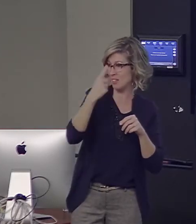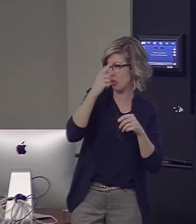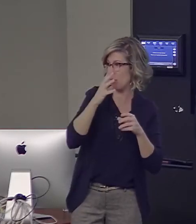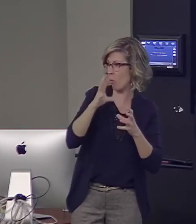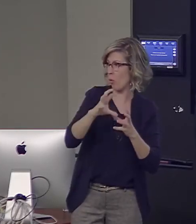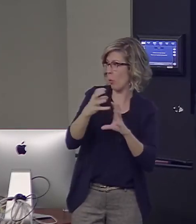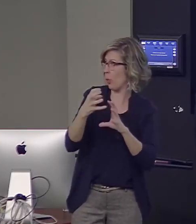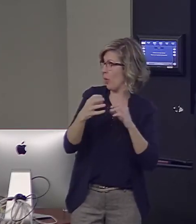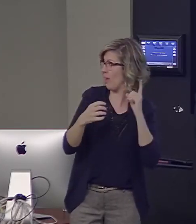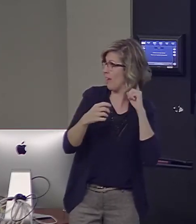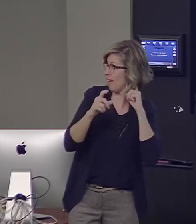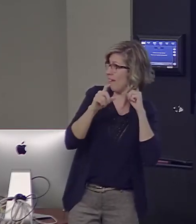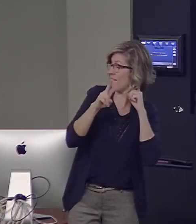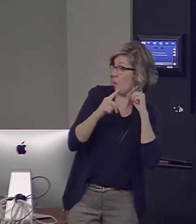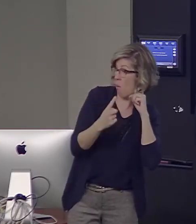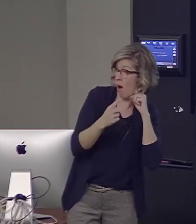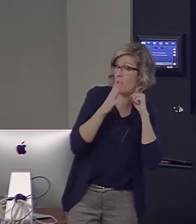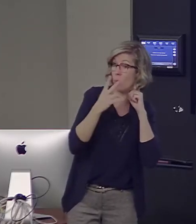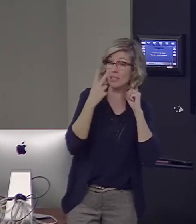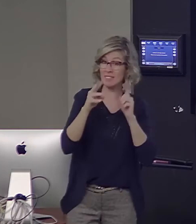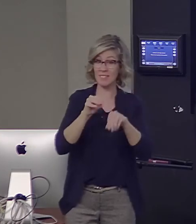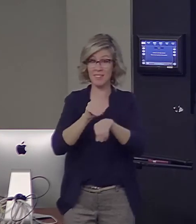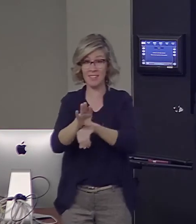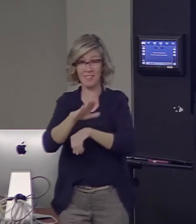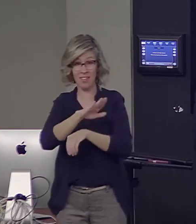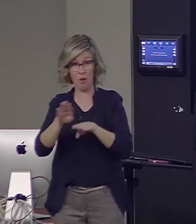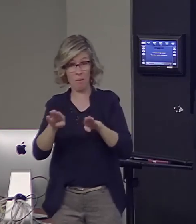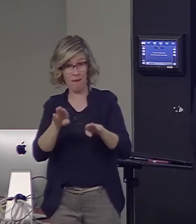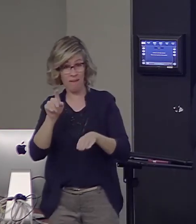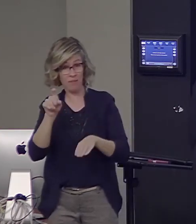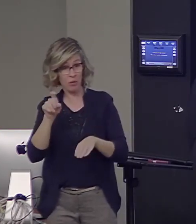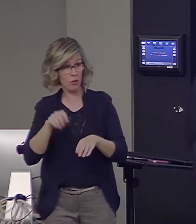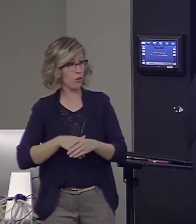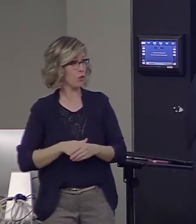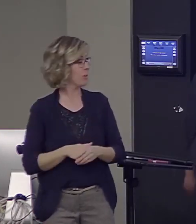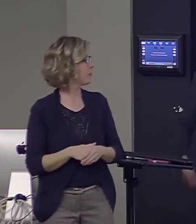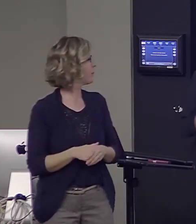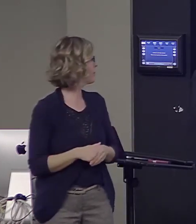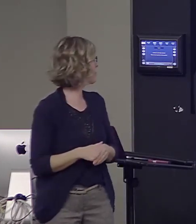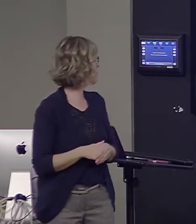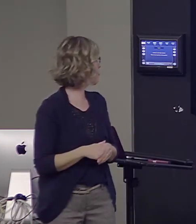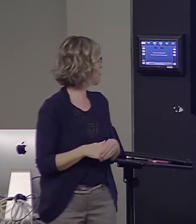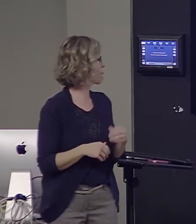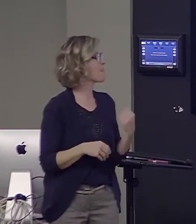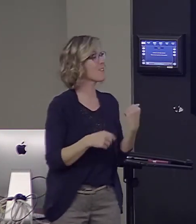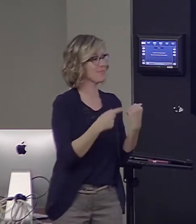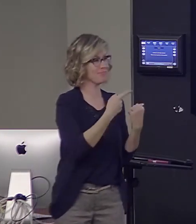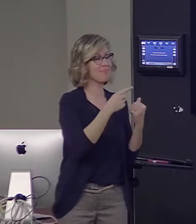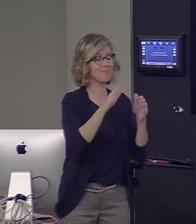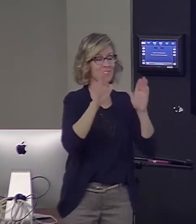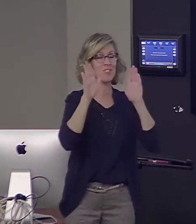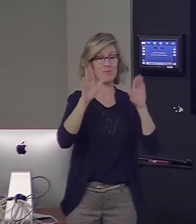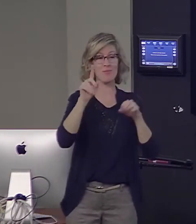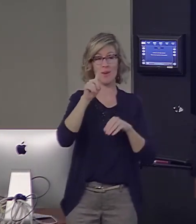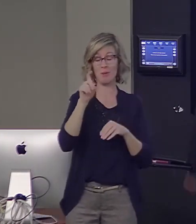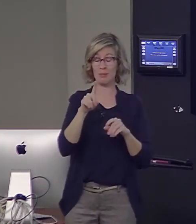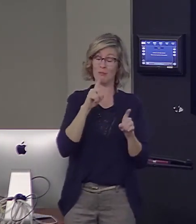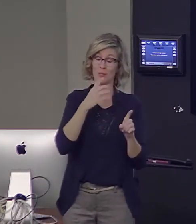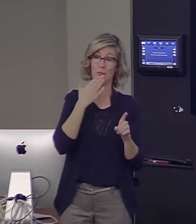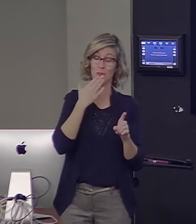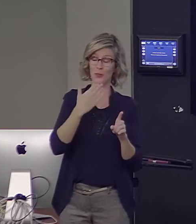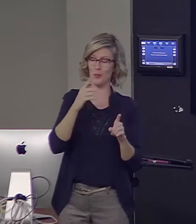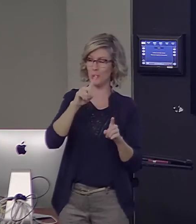influenced or diminished? Right, so So that's a great question, a really good